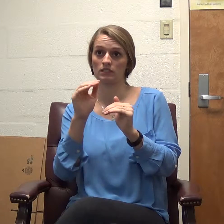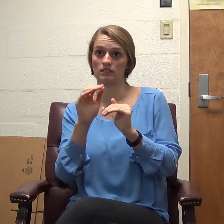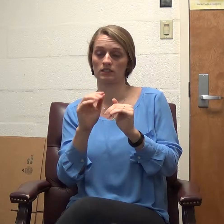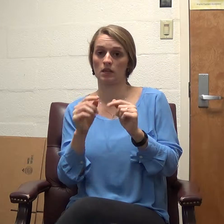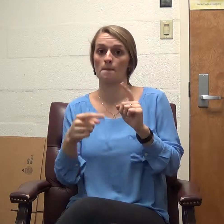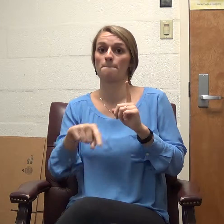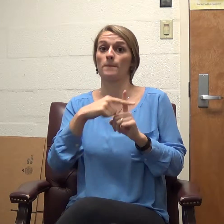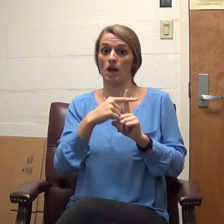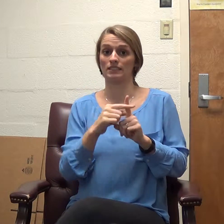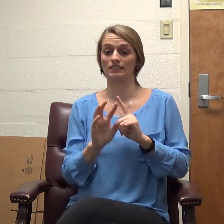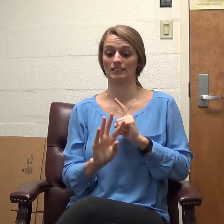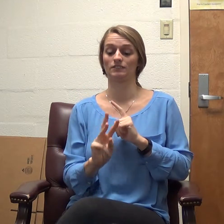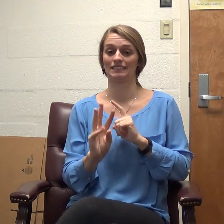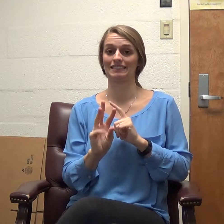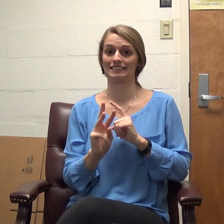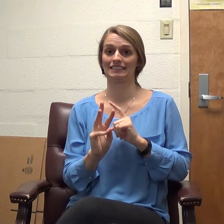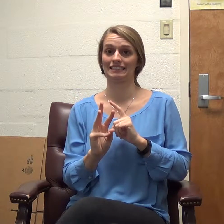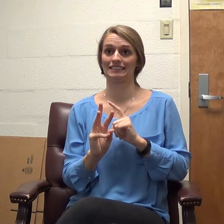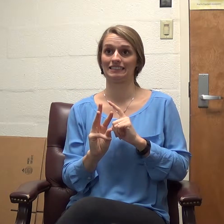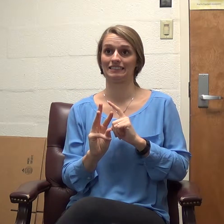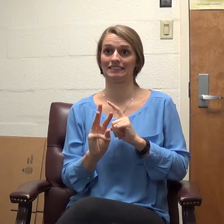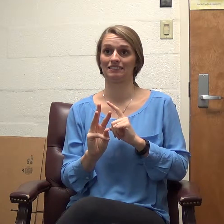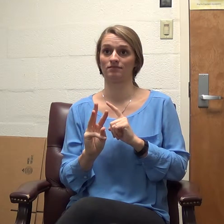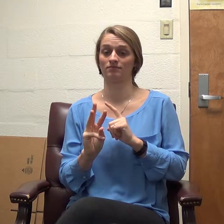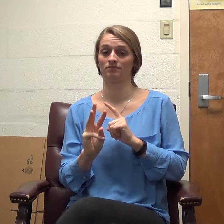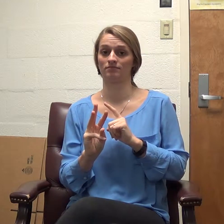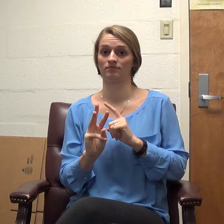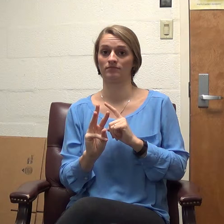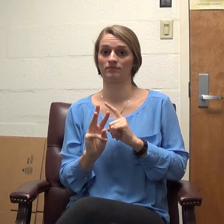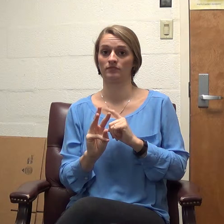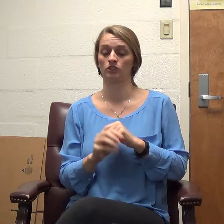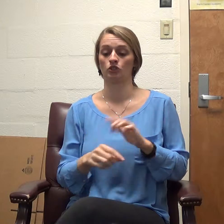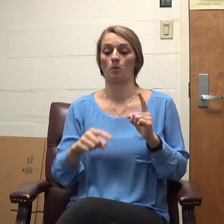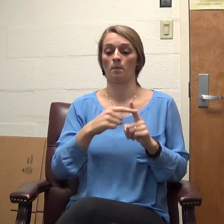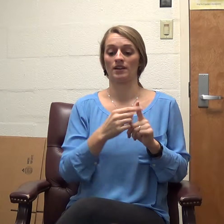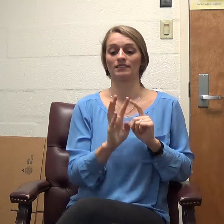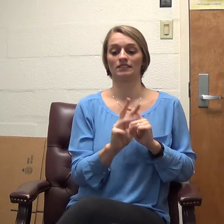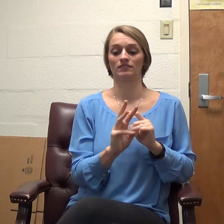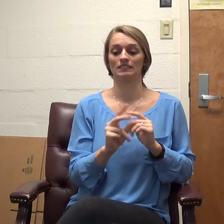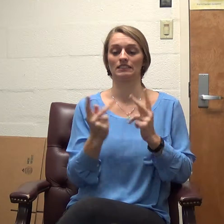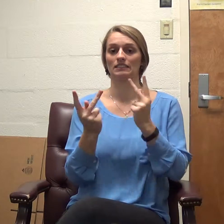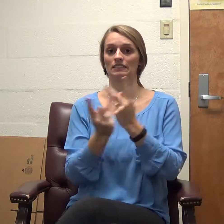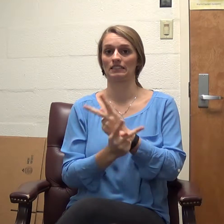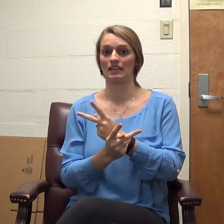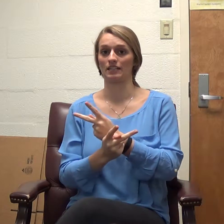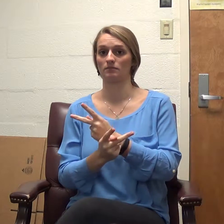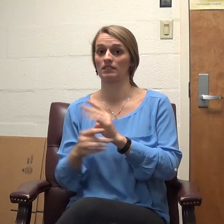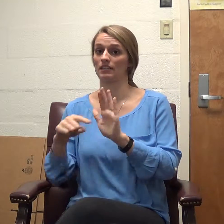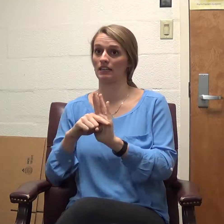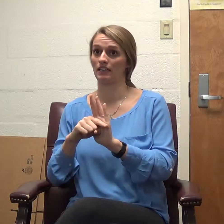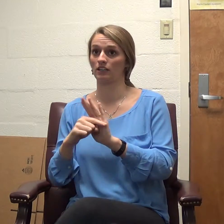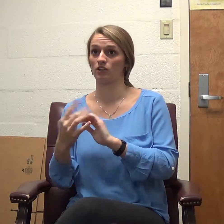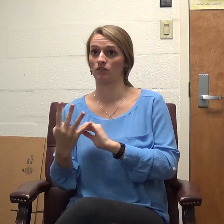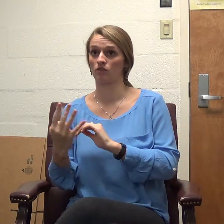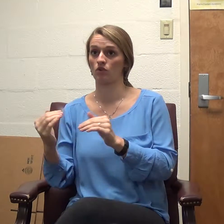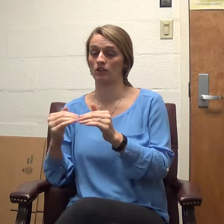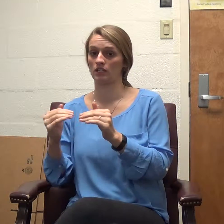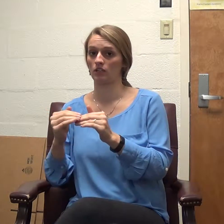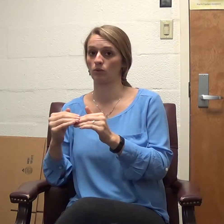16, and then we multiply that times negative 4. And that equals minus 64.